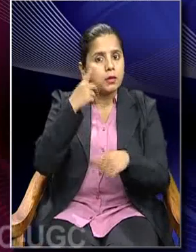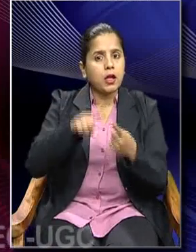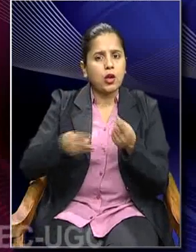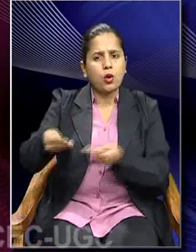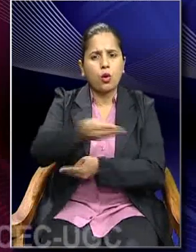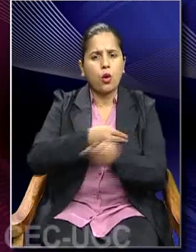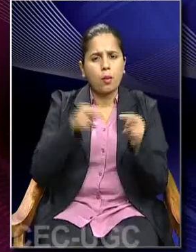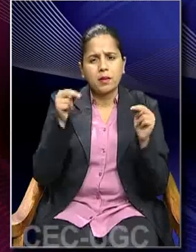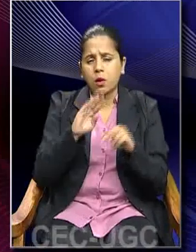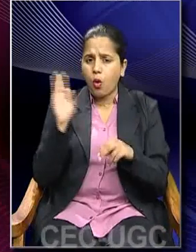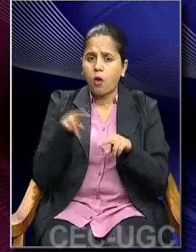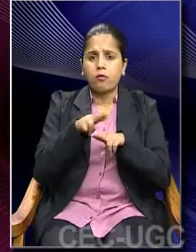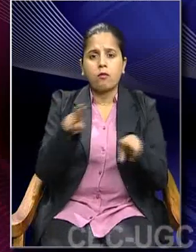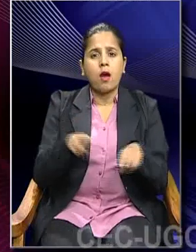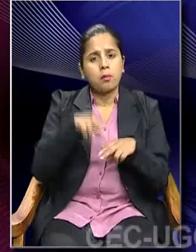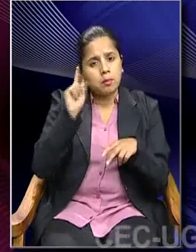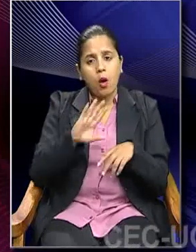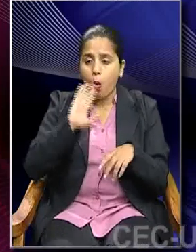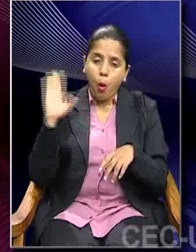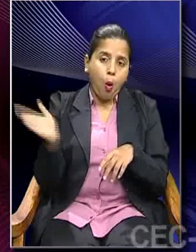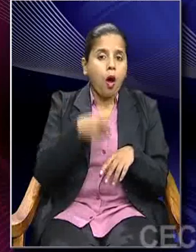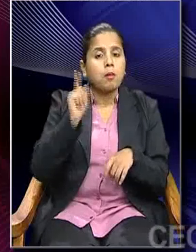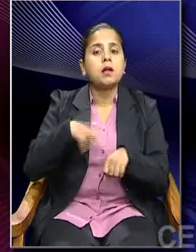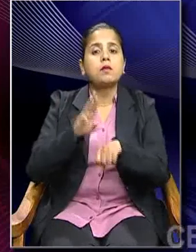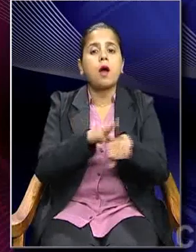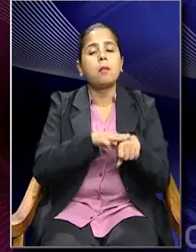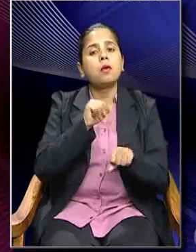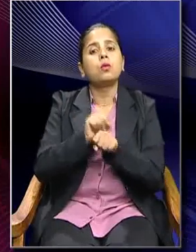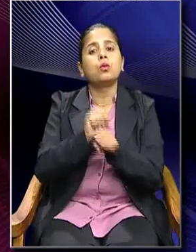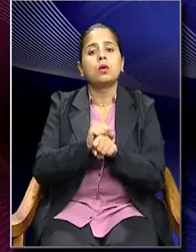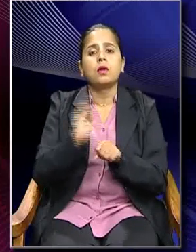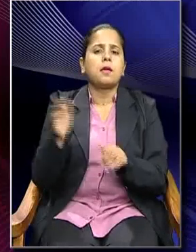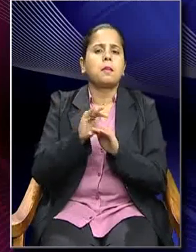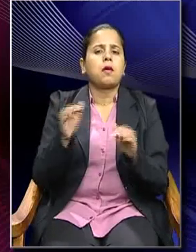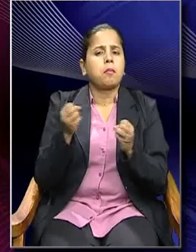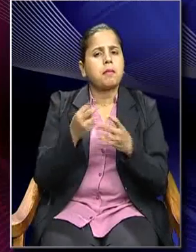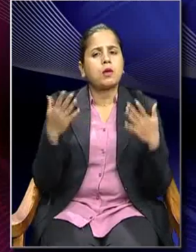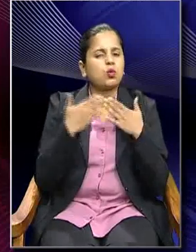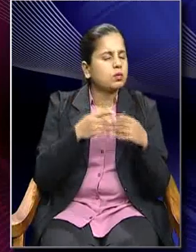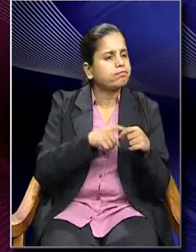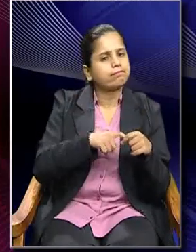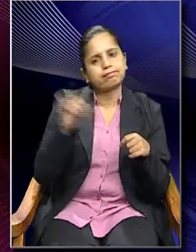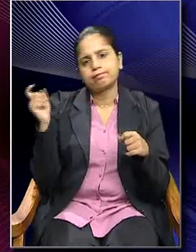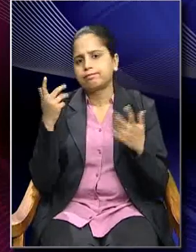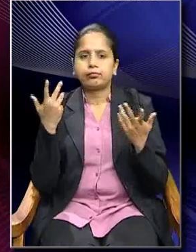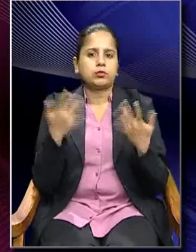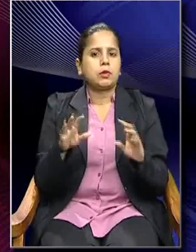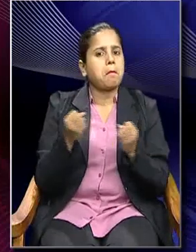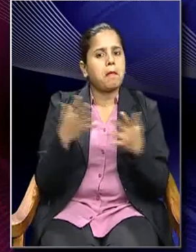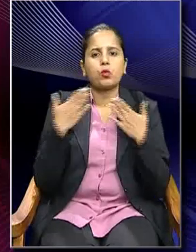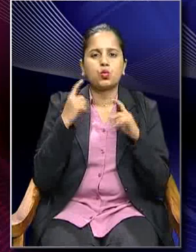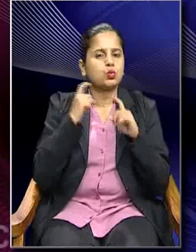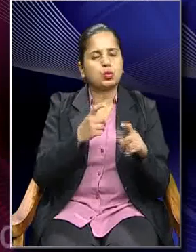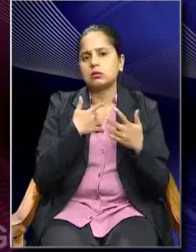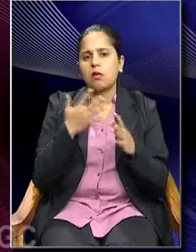have every member earn in the family, many children drop out from school or unable to go to